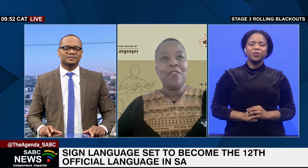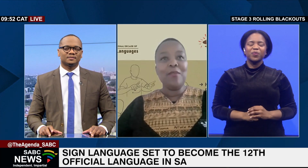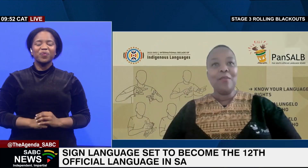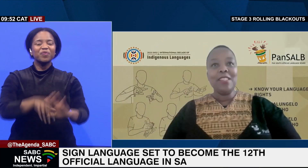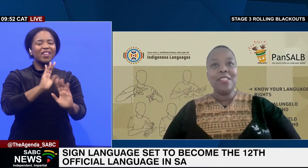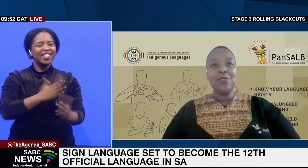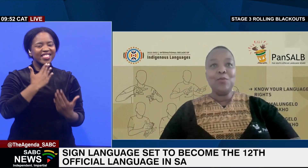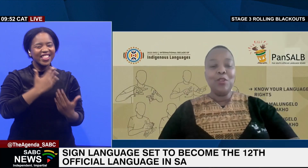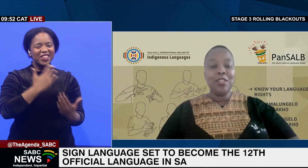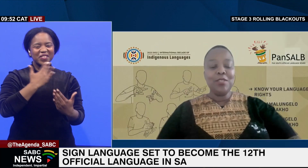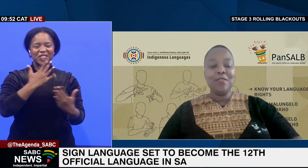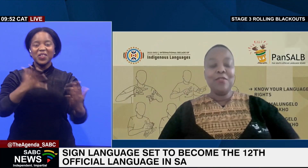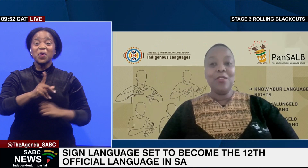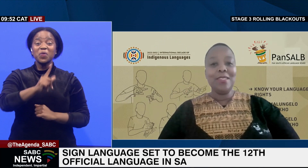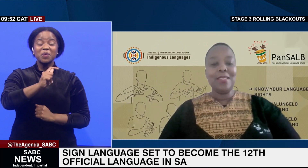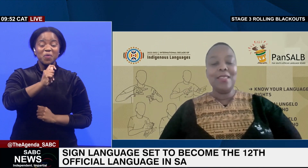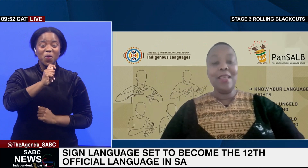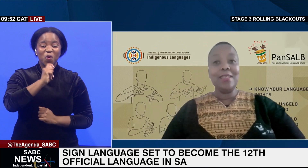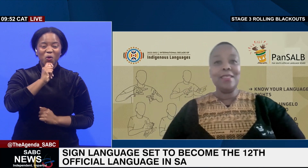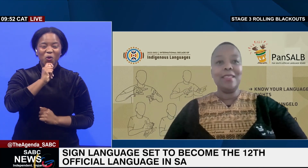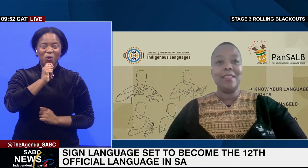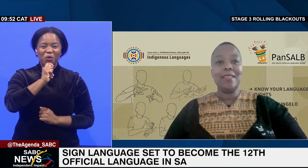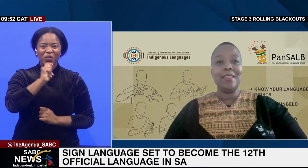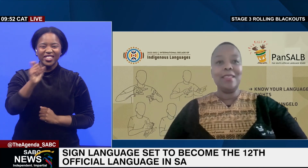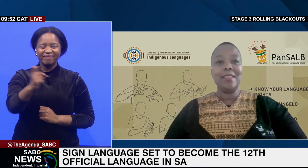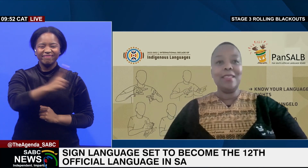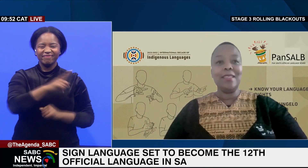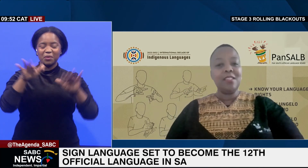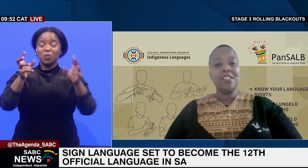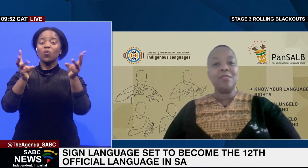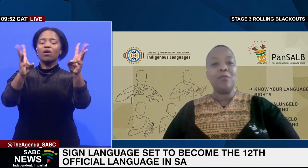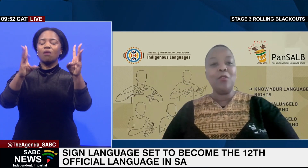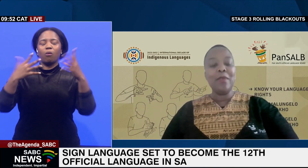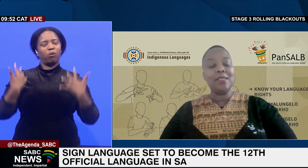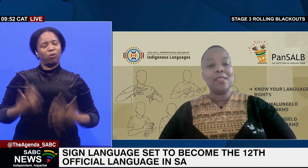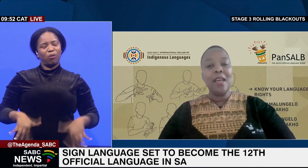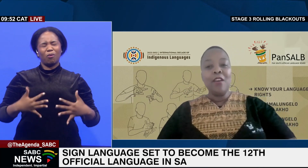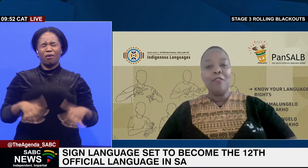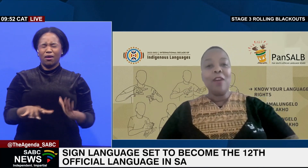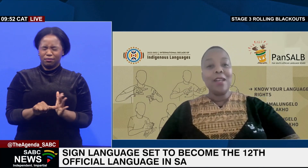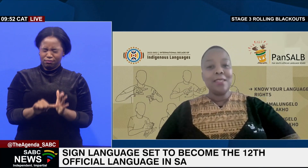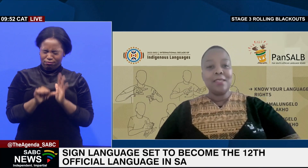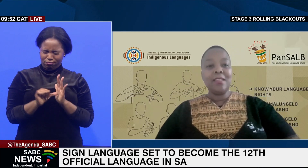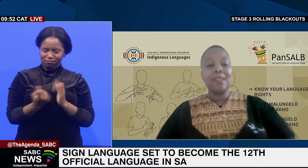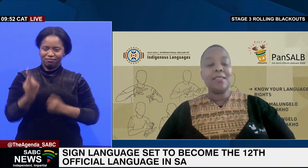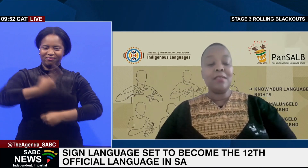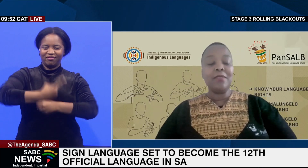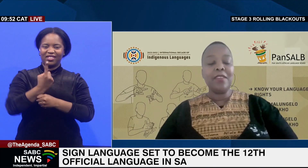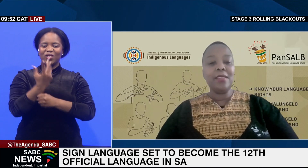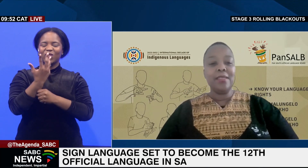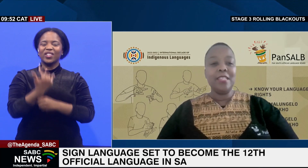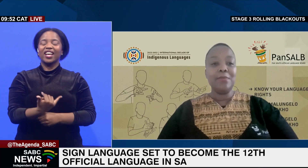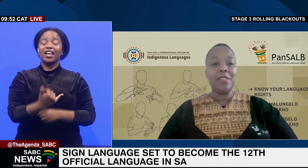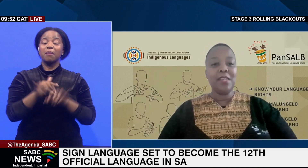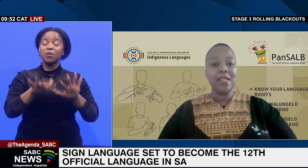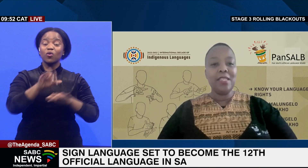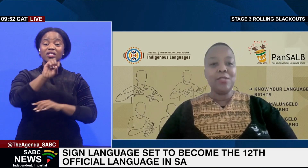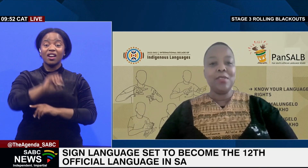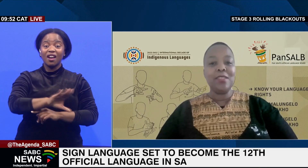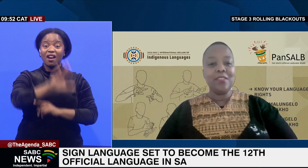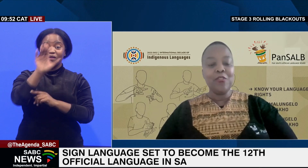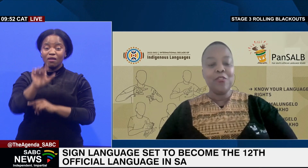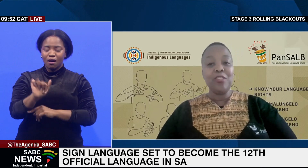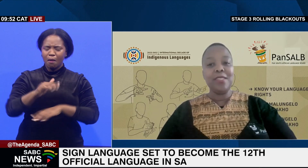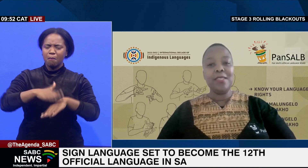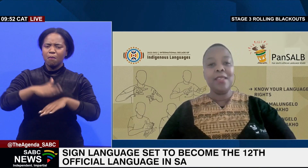Thank you very much and good morning to the viewers. Yes, this is a very prestigious moment for us as South Africans and especially to